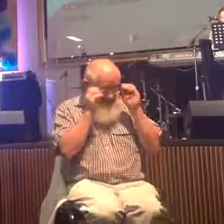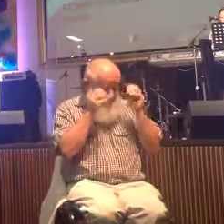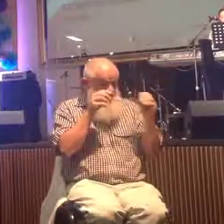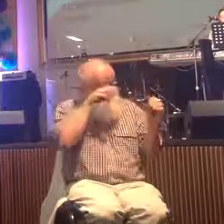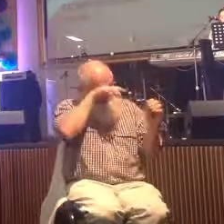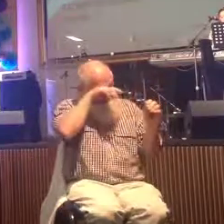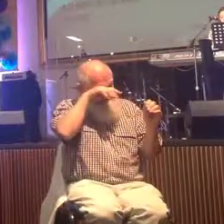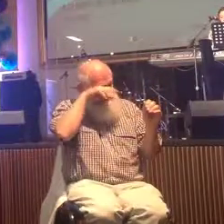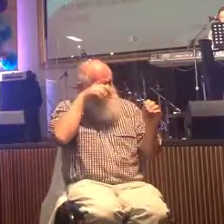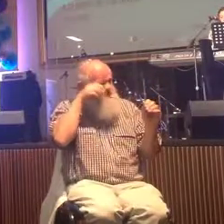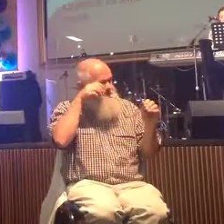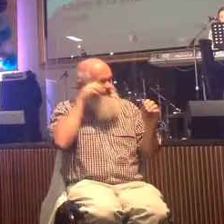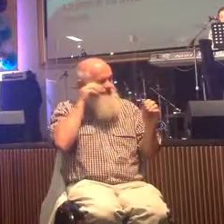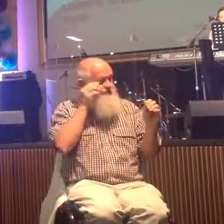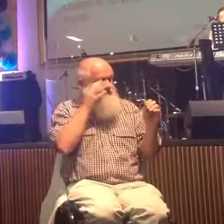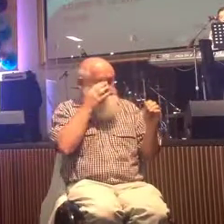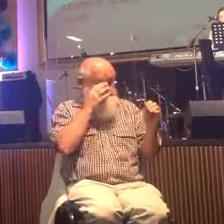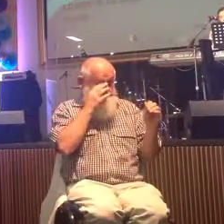So would you please